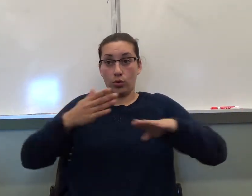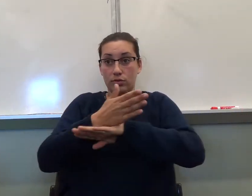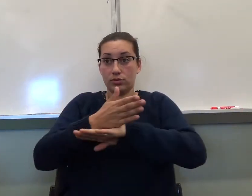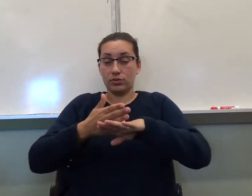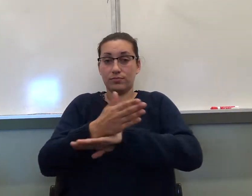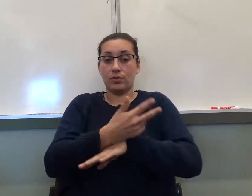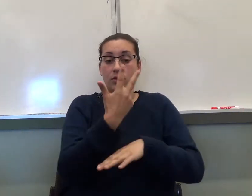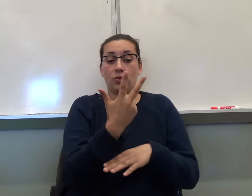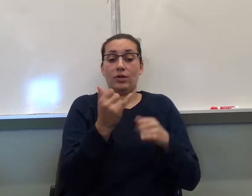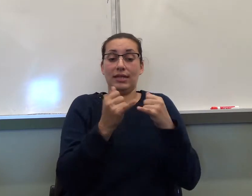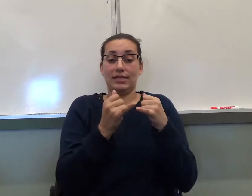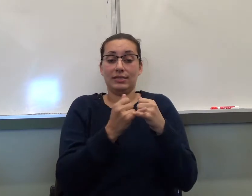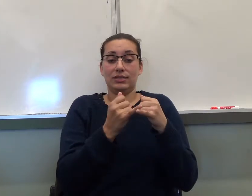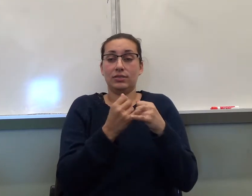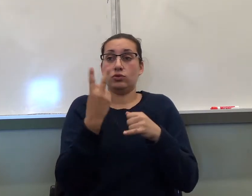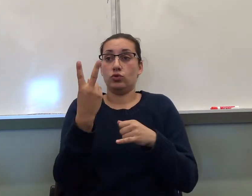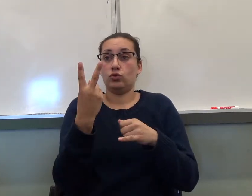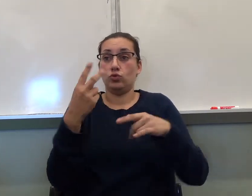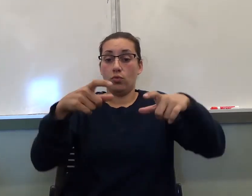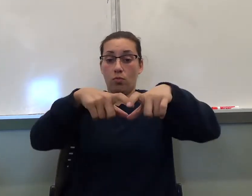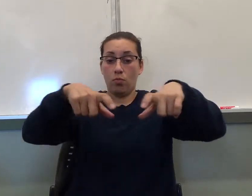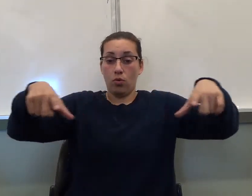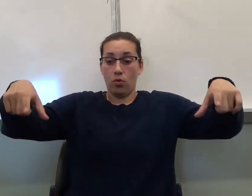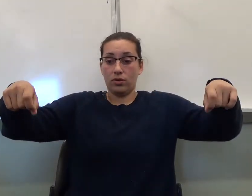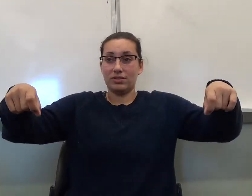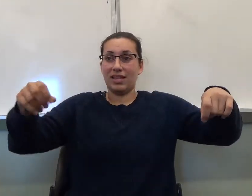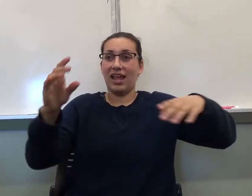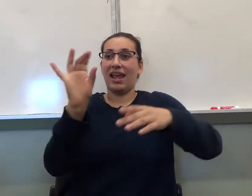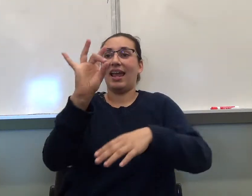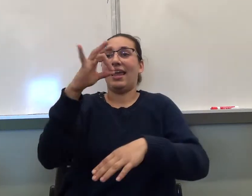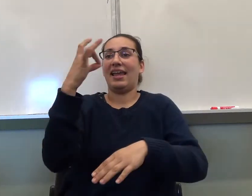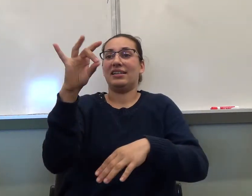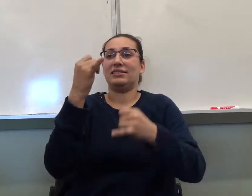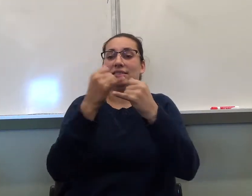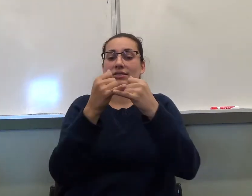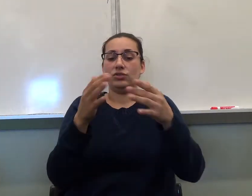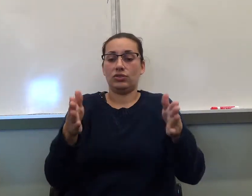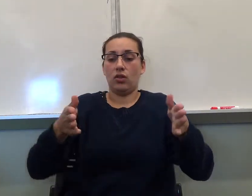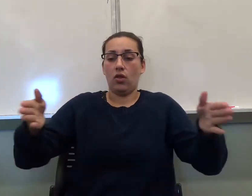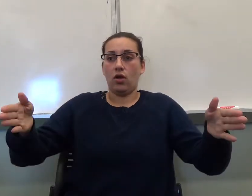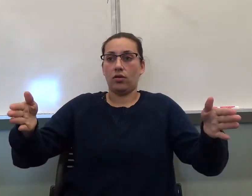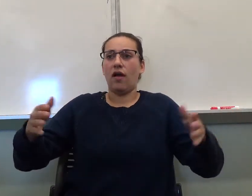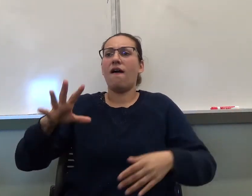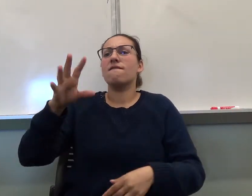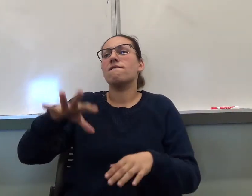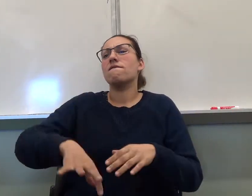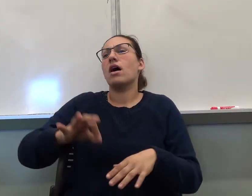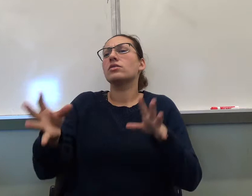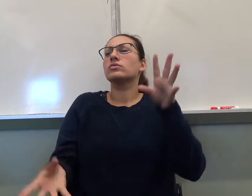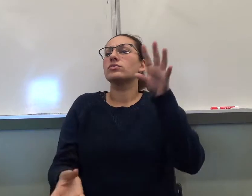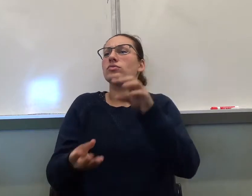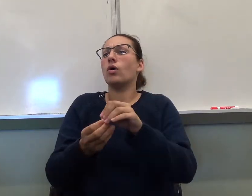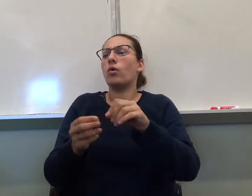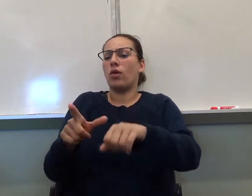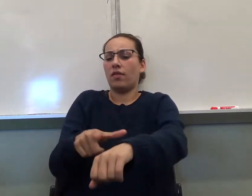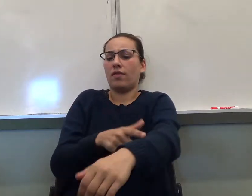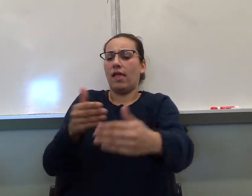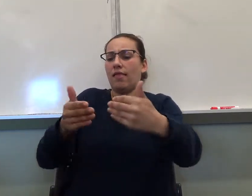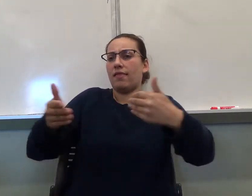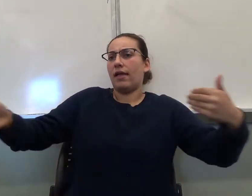and 2 boards that are 18 inches long. Find the total length of lumber required. Well, it's a matter of adding these numbers to each